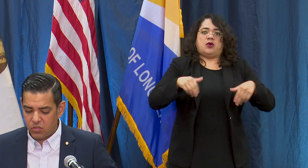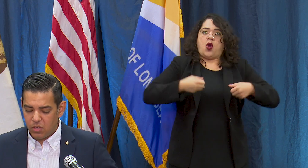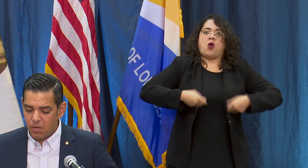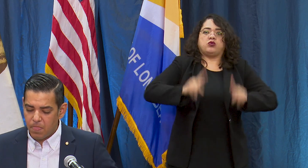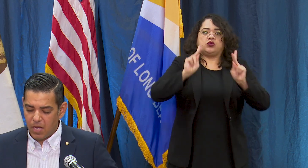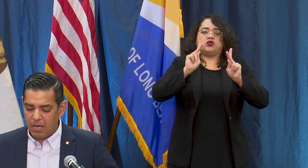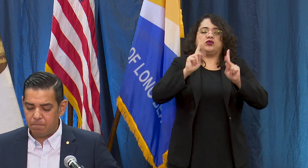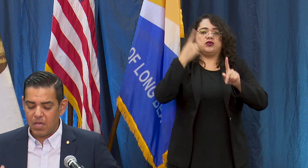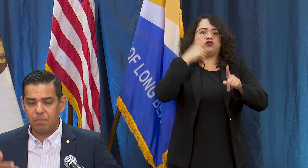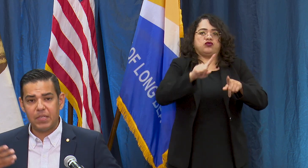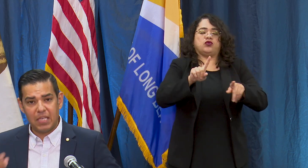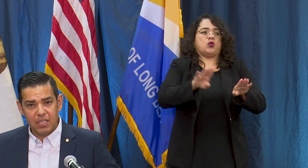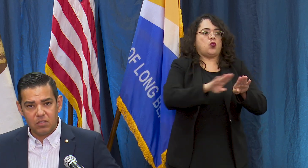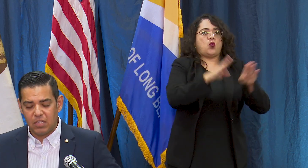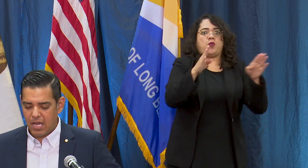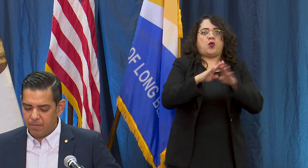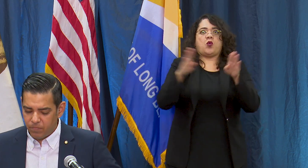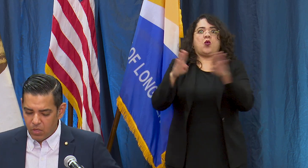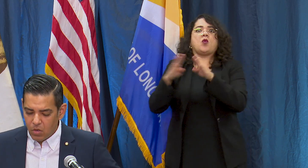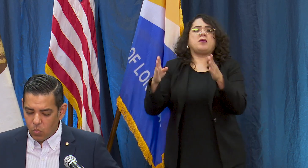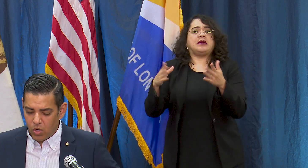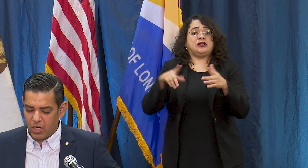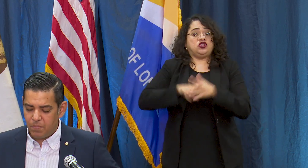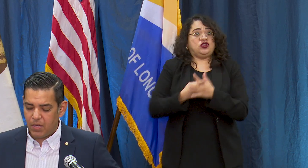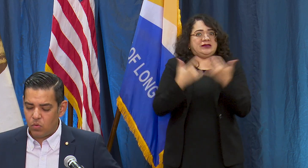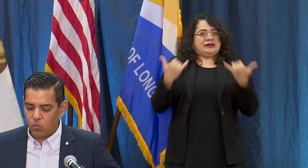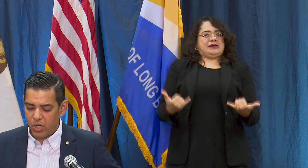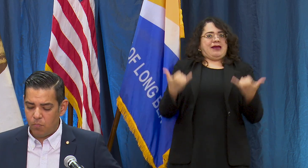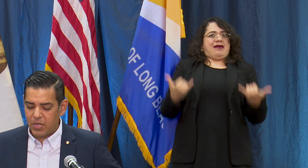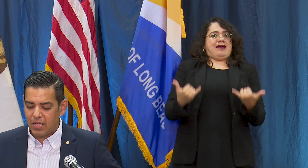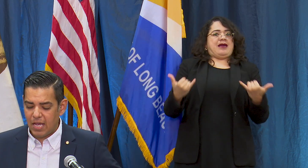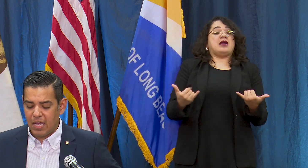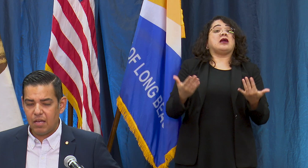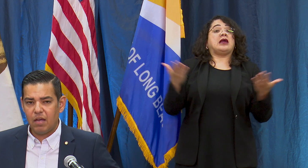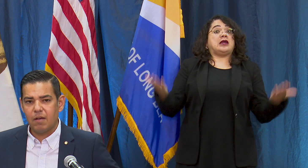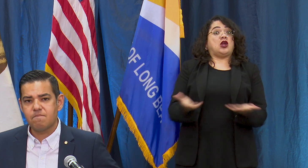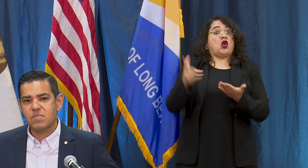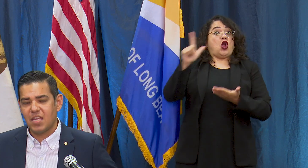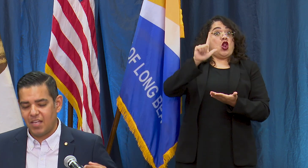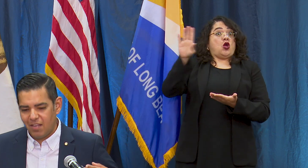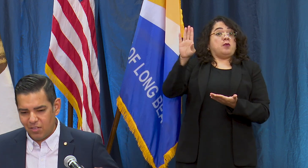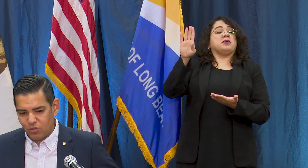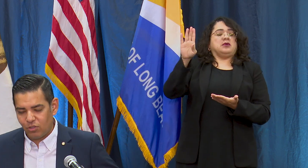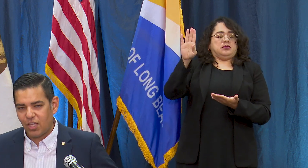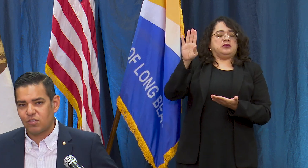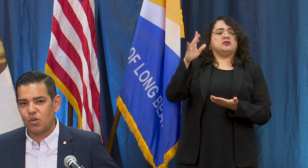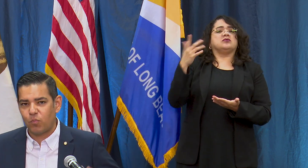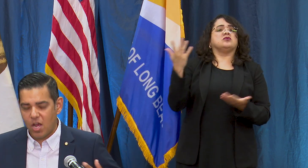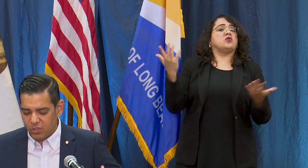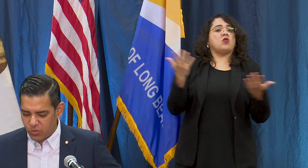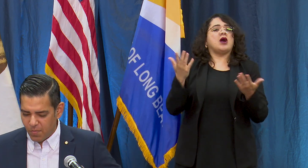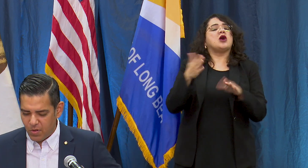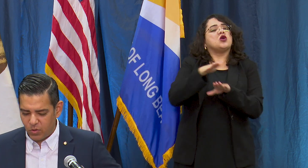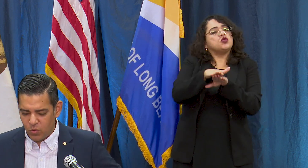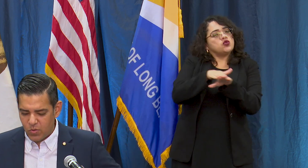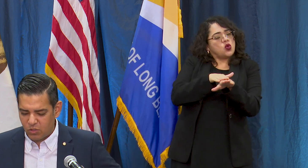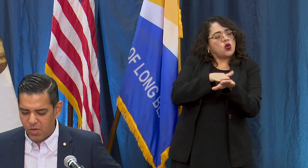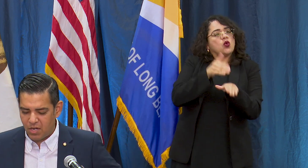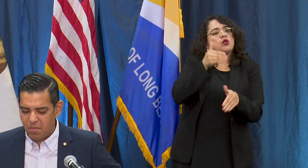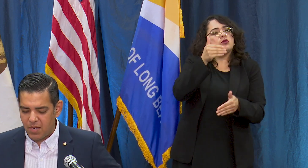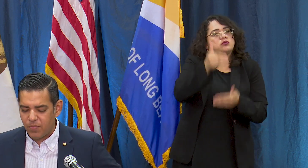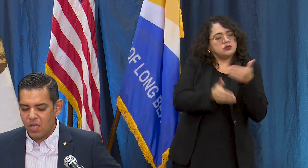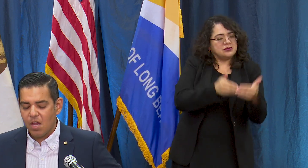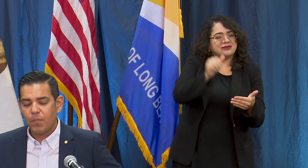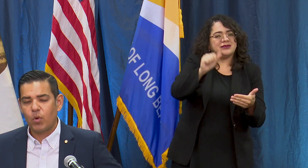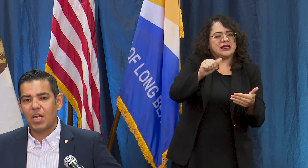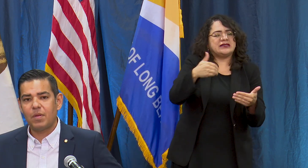Long Beach, beginning today, we're going to be reopening in certainly a slow process, which I'm going to explain